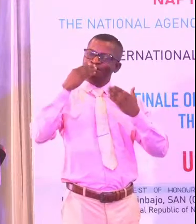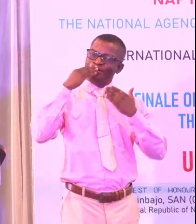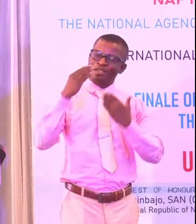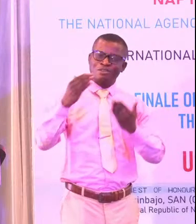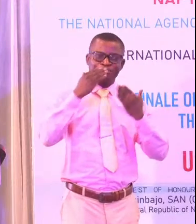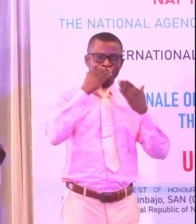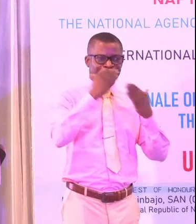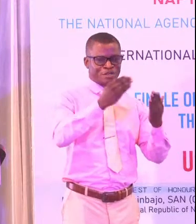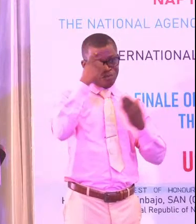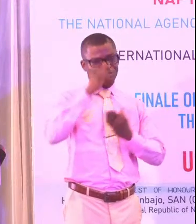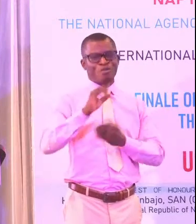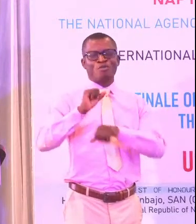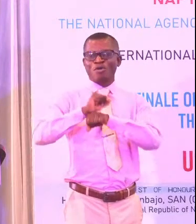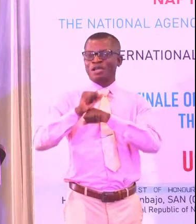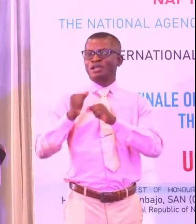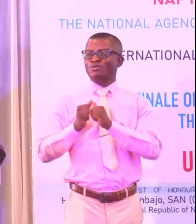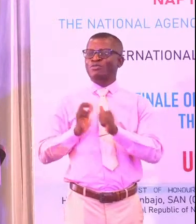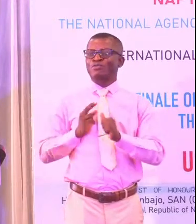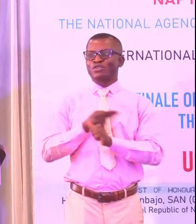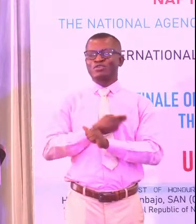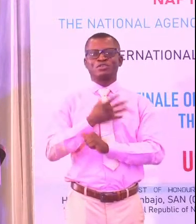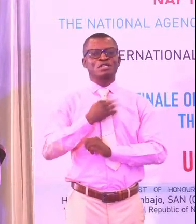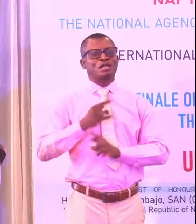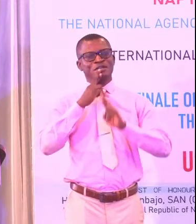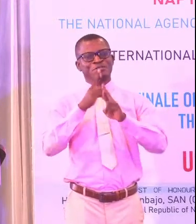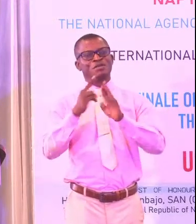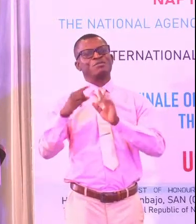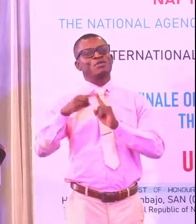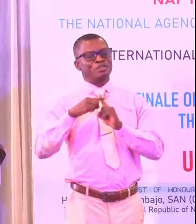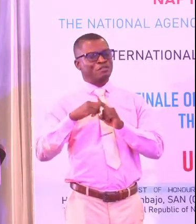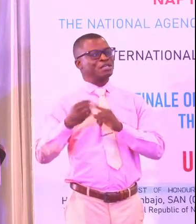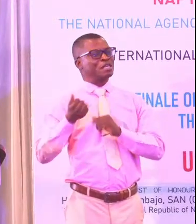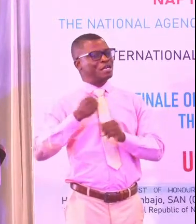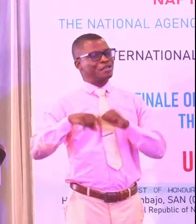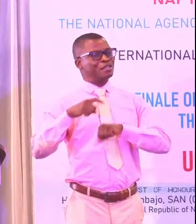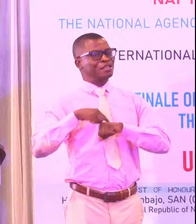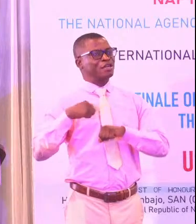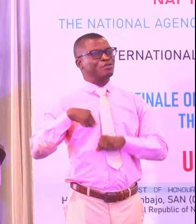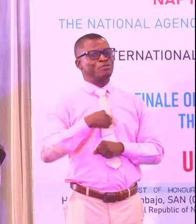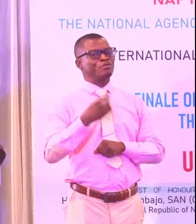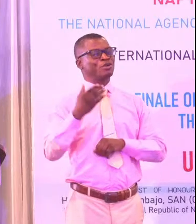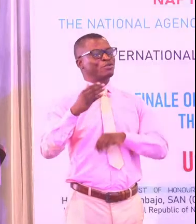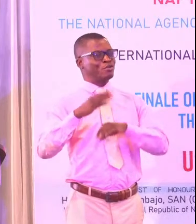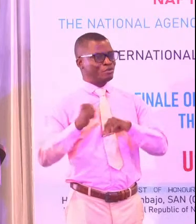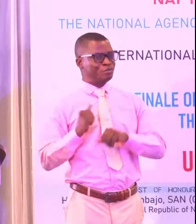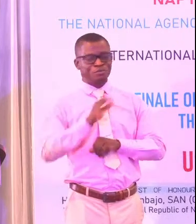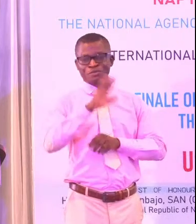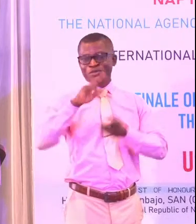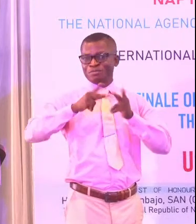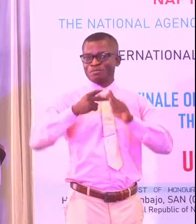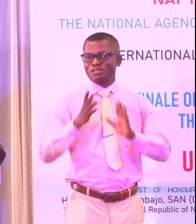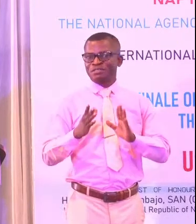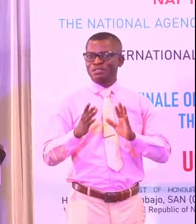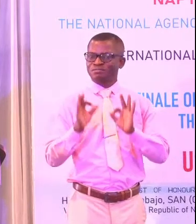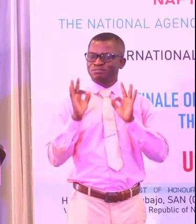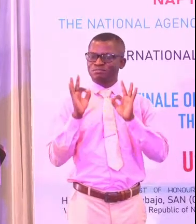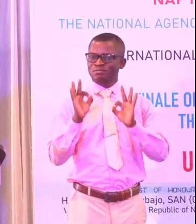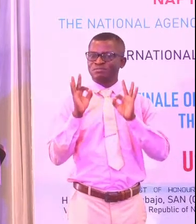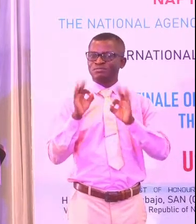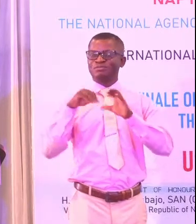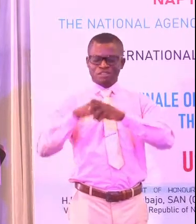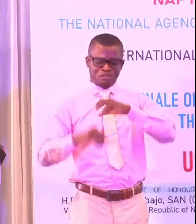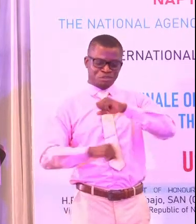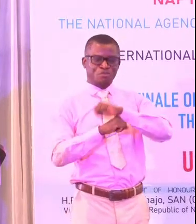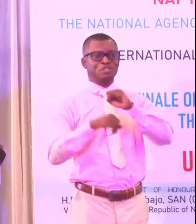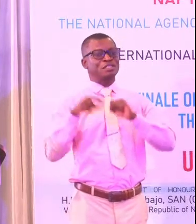working with us and responding positively whenever we call. Your partnership has proven valuable in supporting